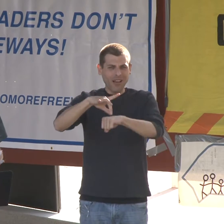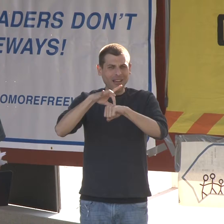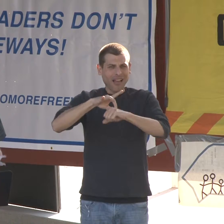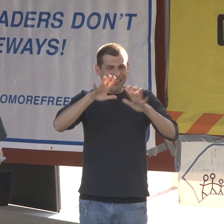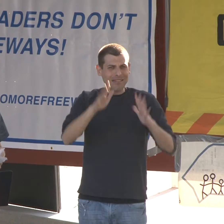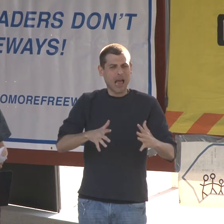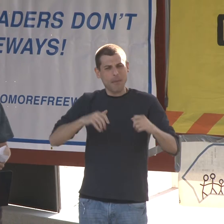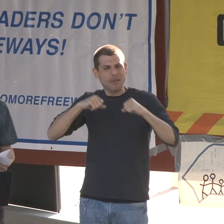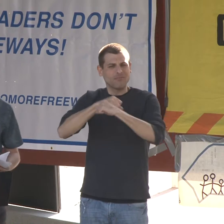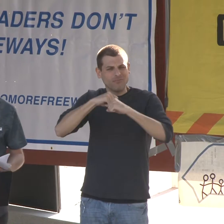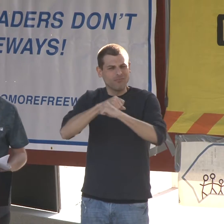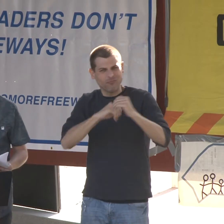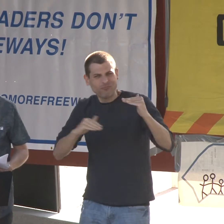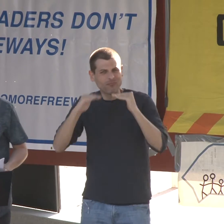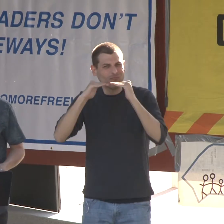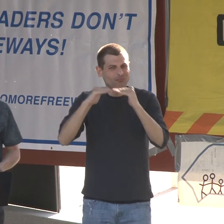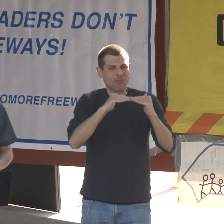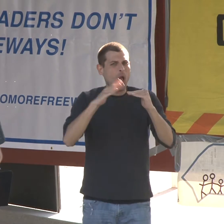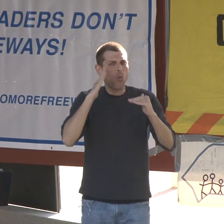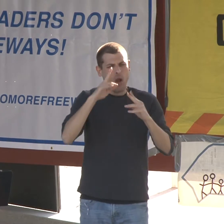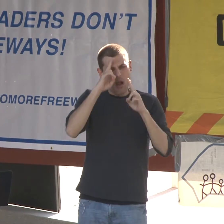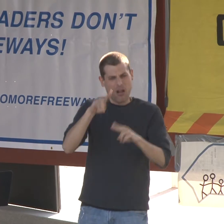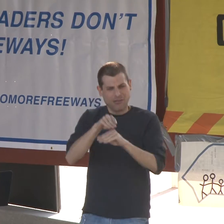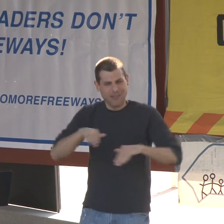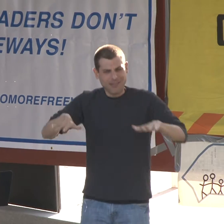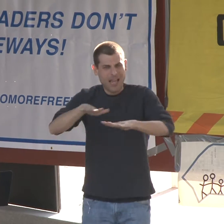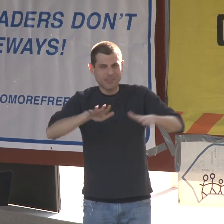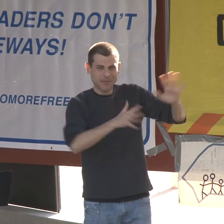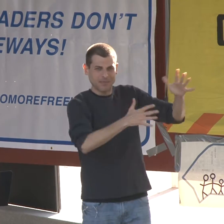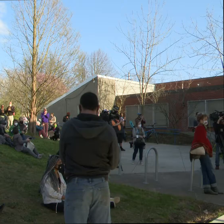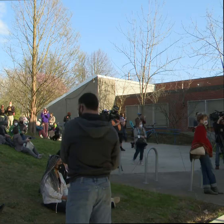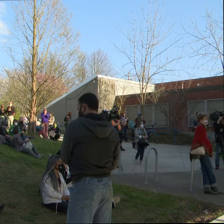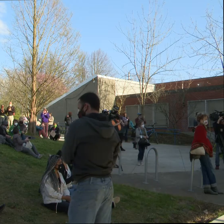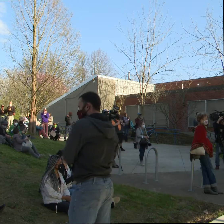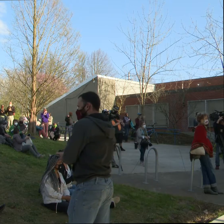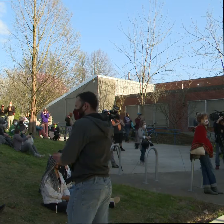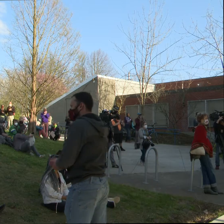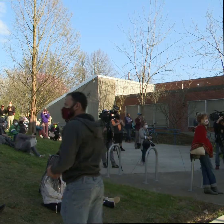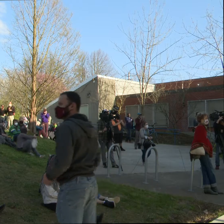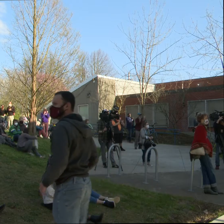stolen land acknowledgement. So please give it up for Tad. That's Jonathan. That's not Tad. There's Tad.